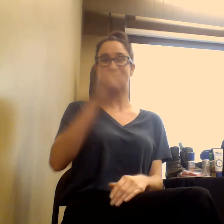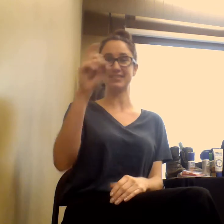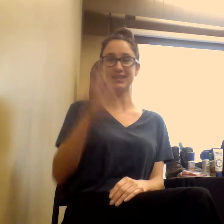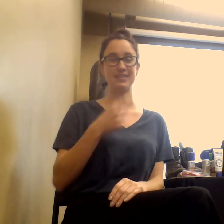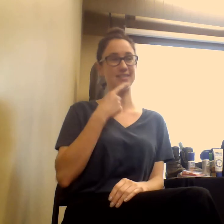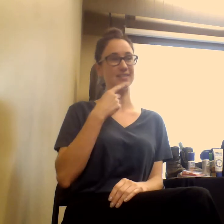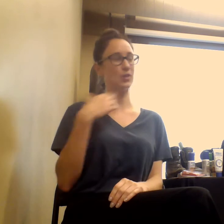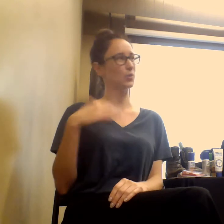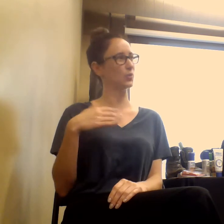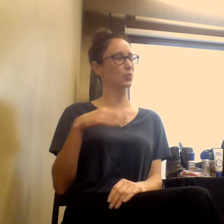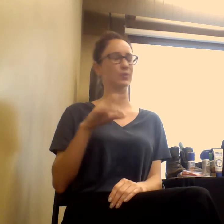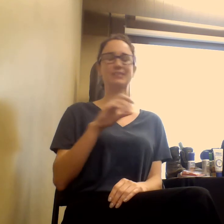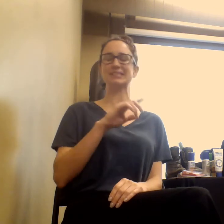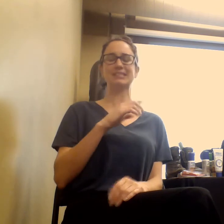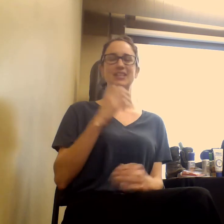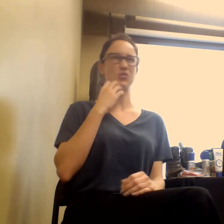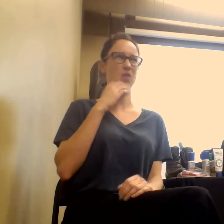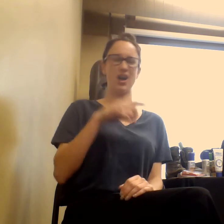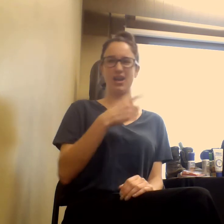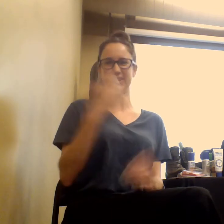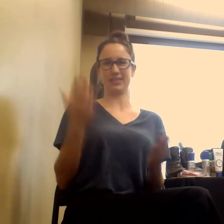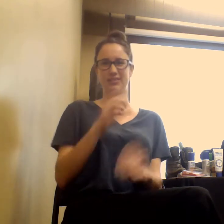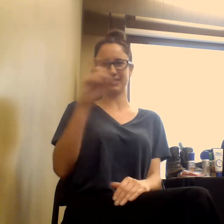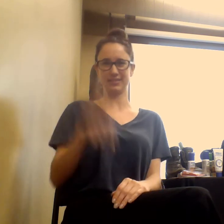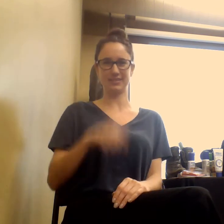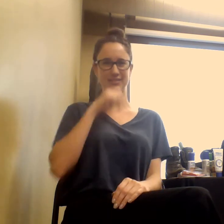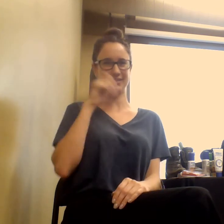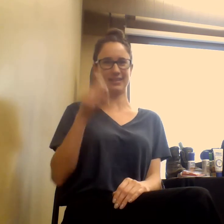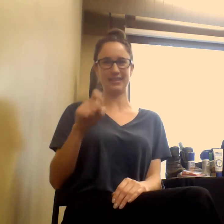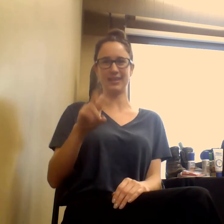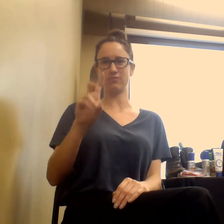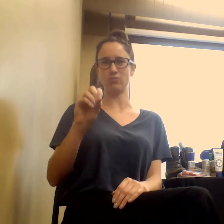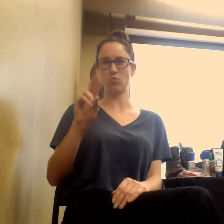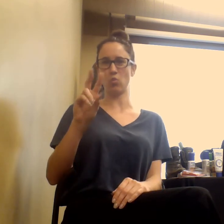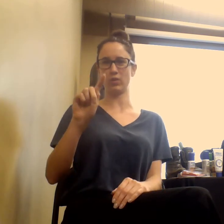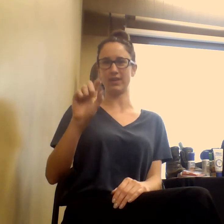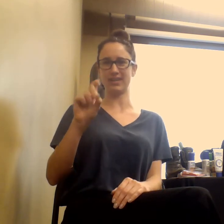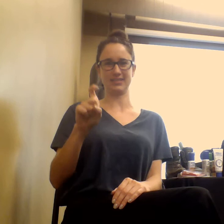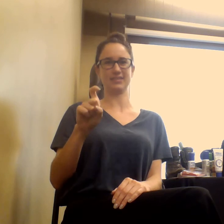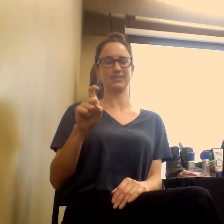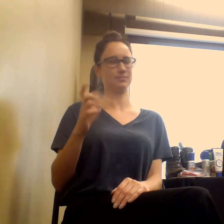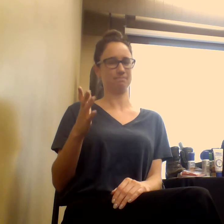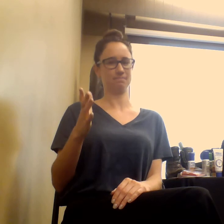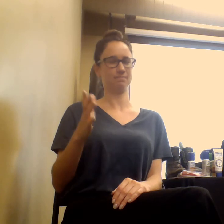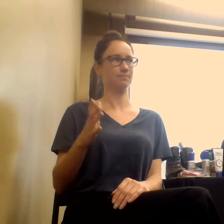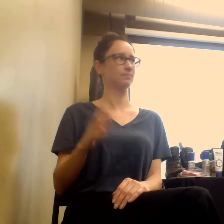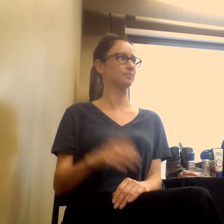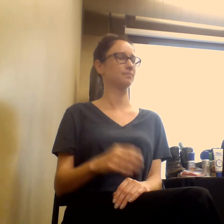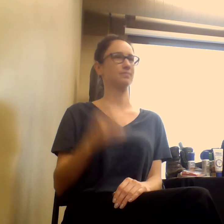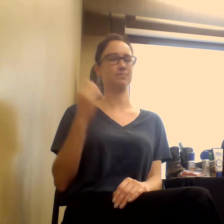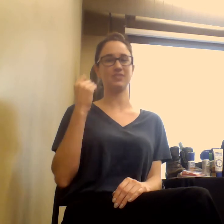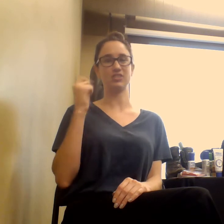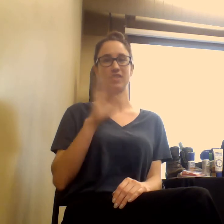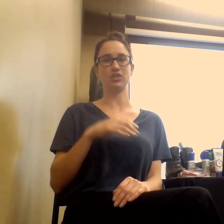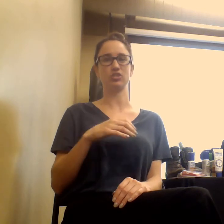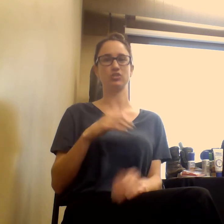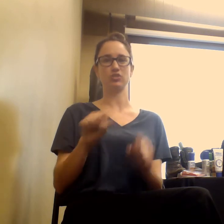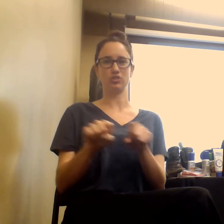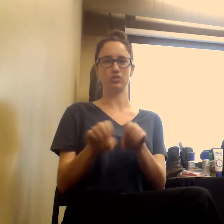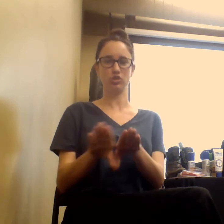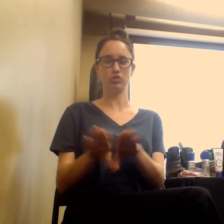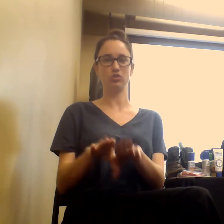I sweat whether I got Gore-Tex on or not. So I'm not really sure where they come from with that. But mostly leather. Suede-ish